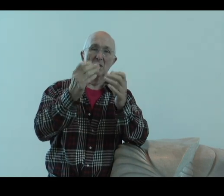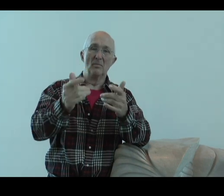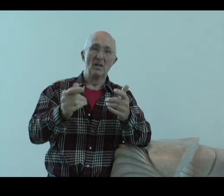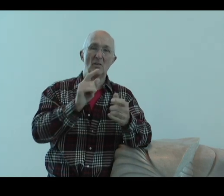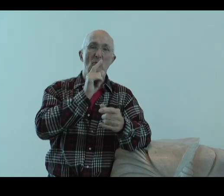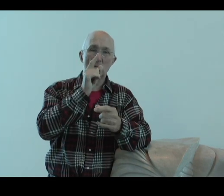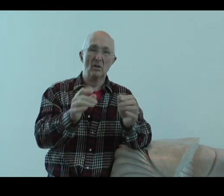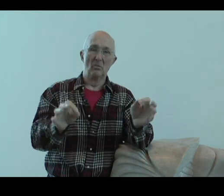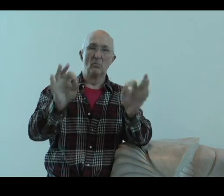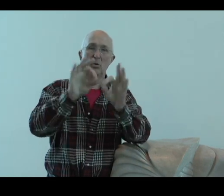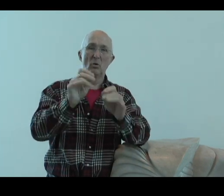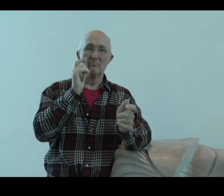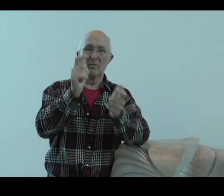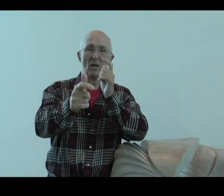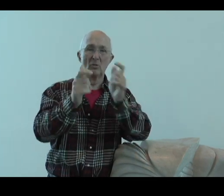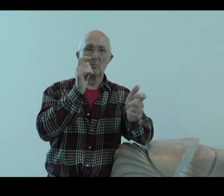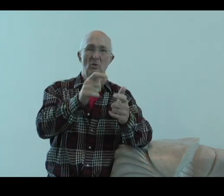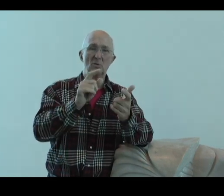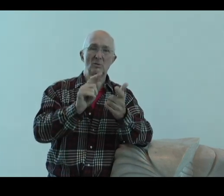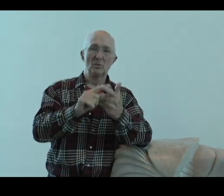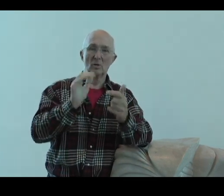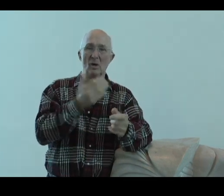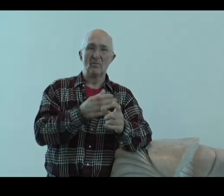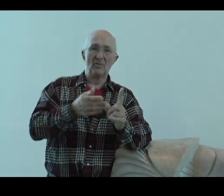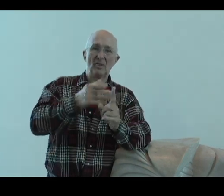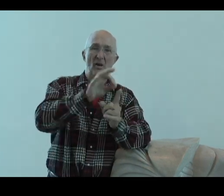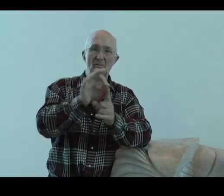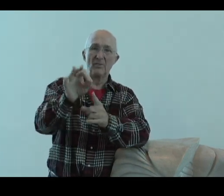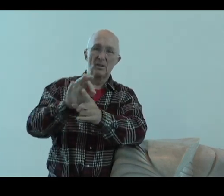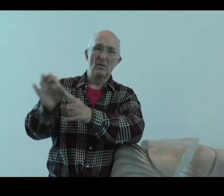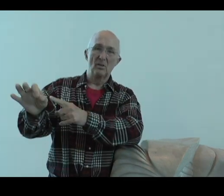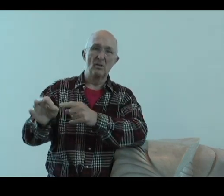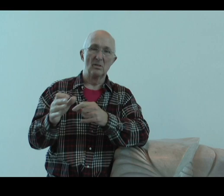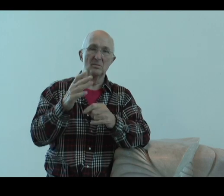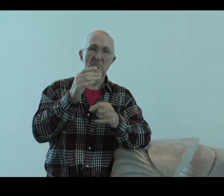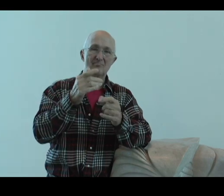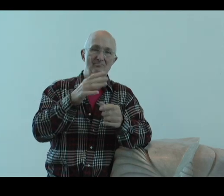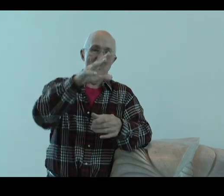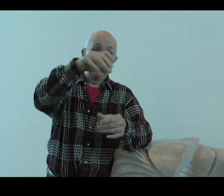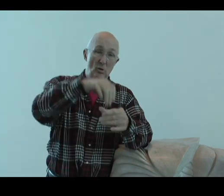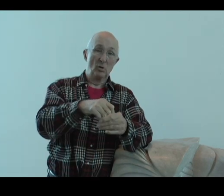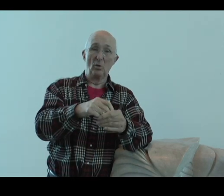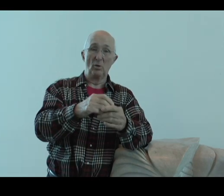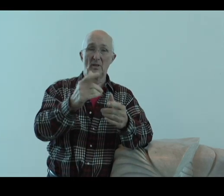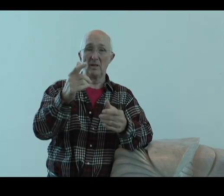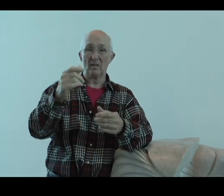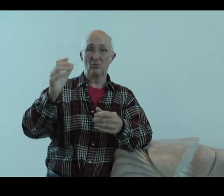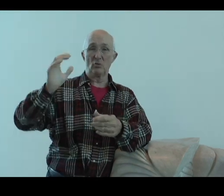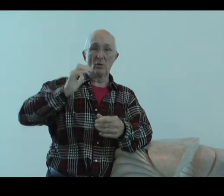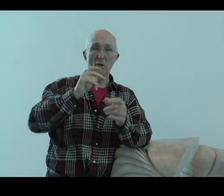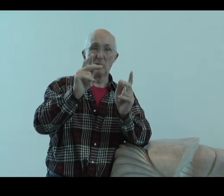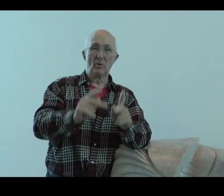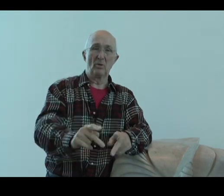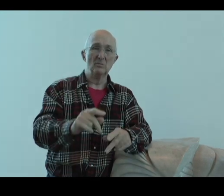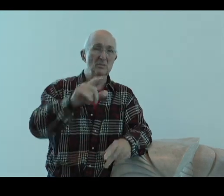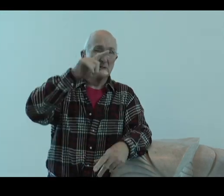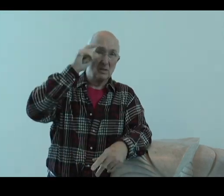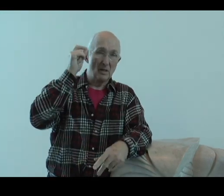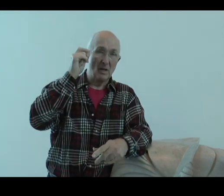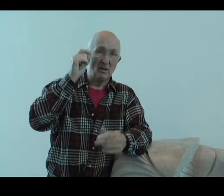He has made many, many significant contributions to the field, including being chairman